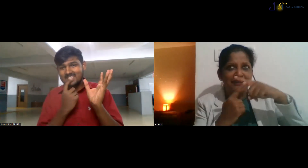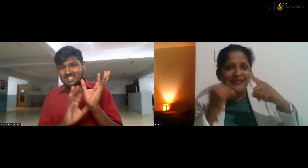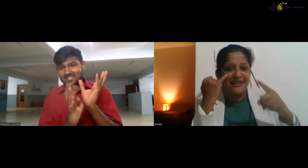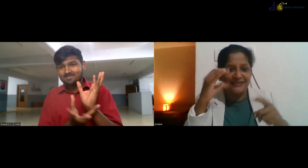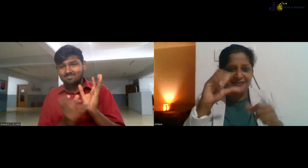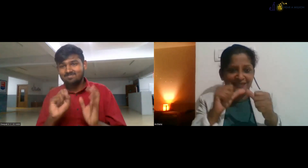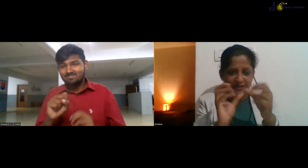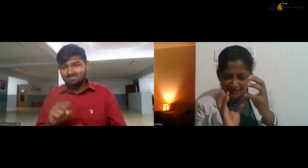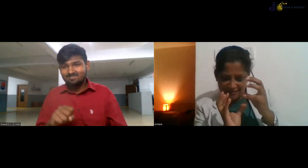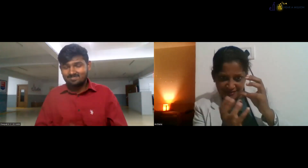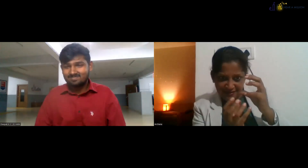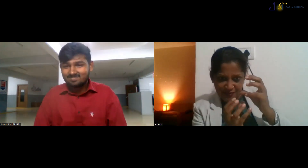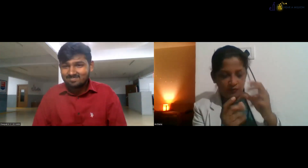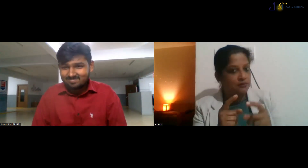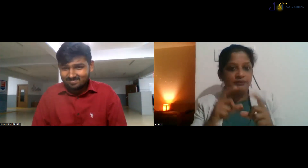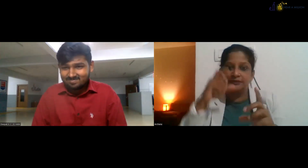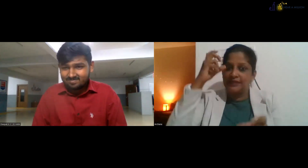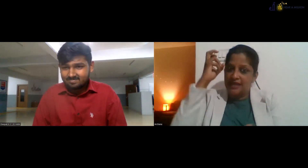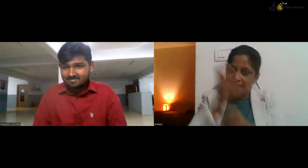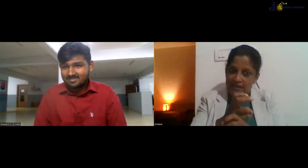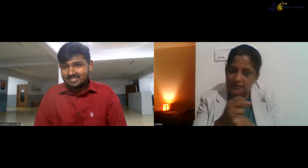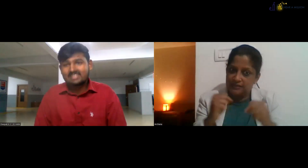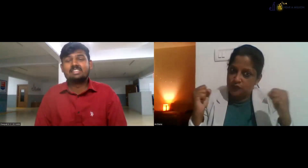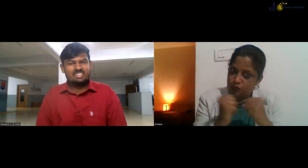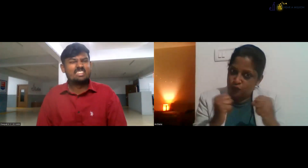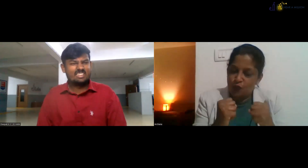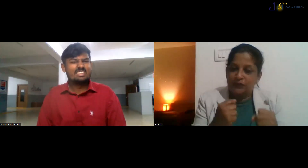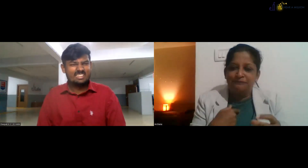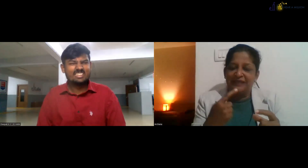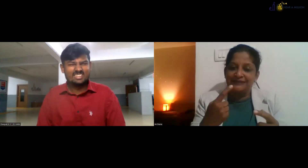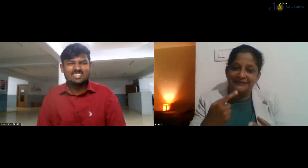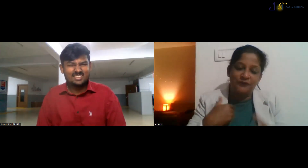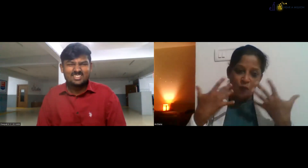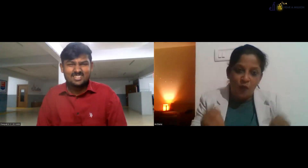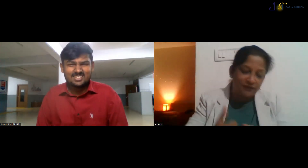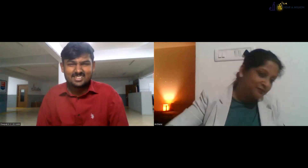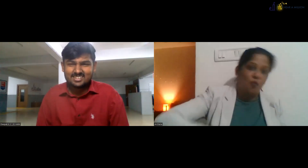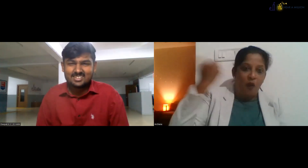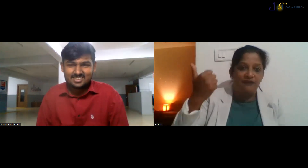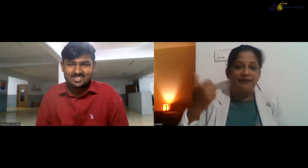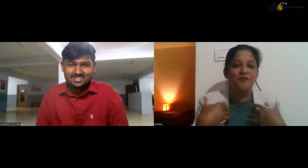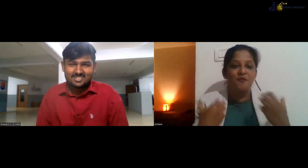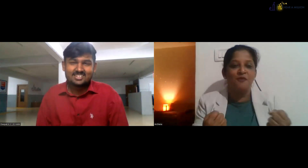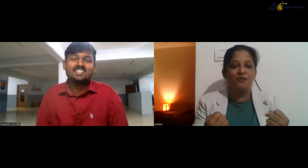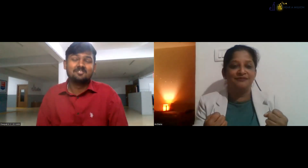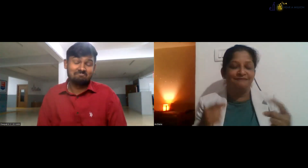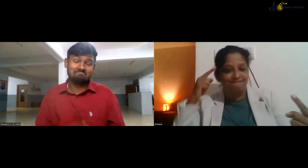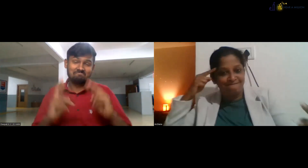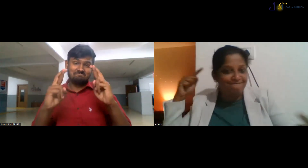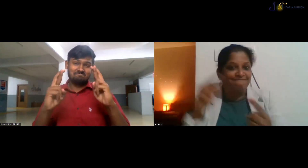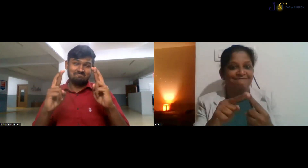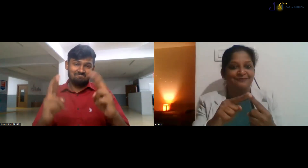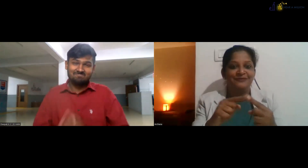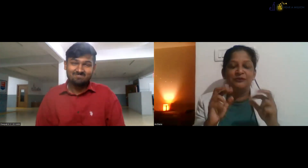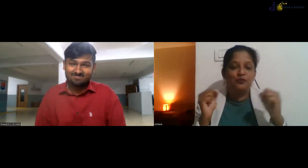in Antarctica. That is very difficult. It's so cold, but I still want to do